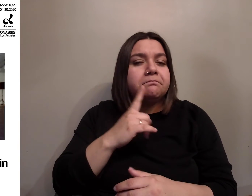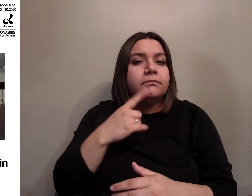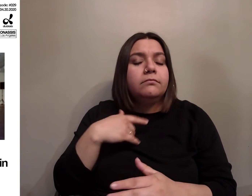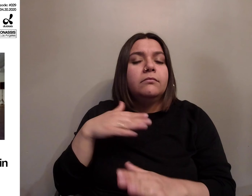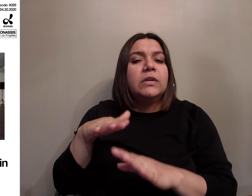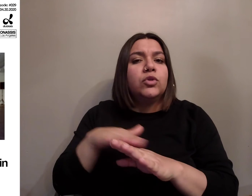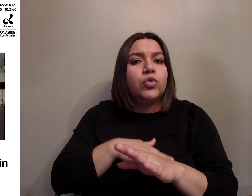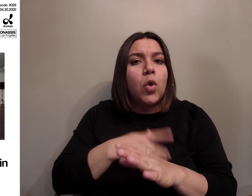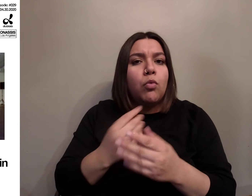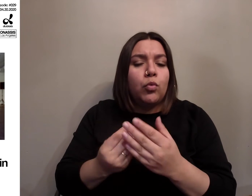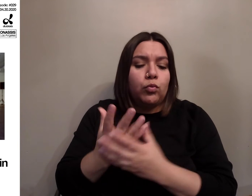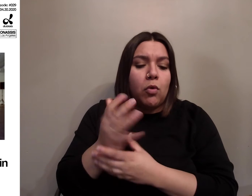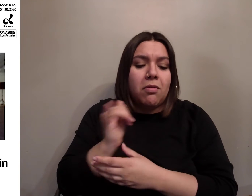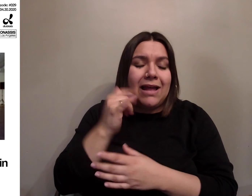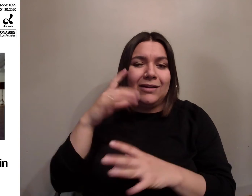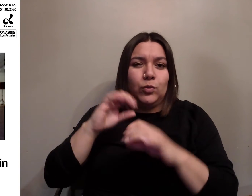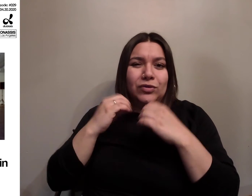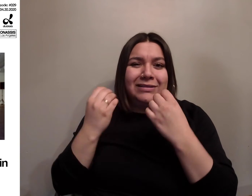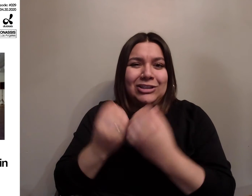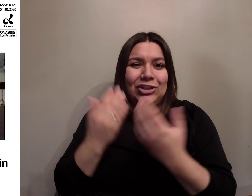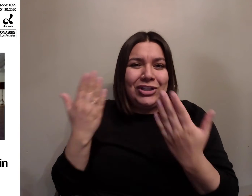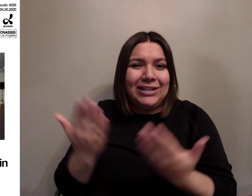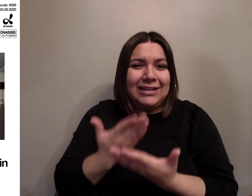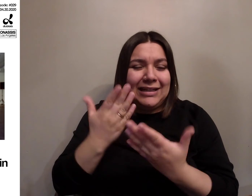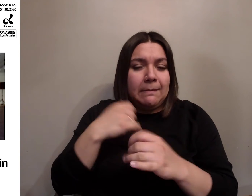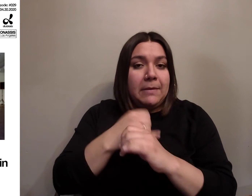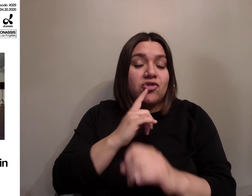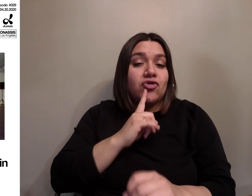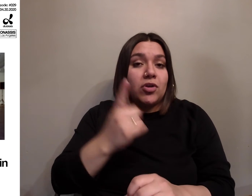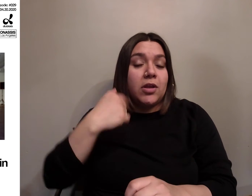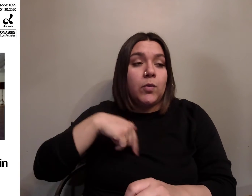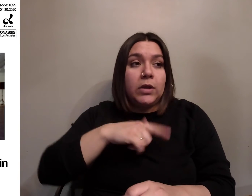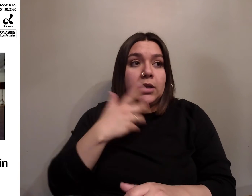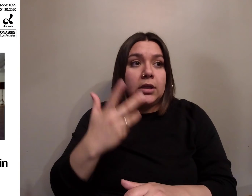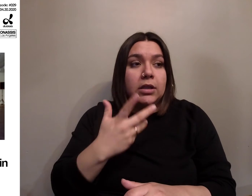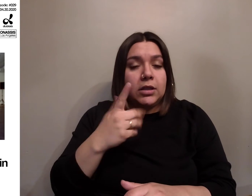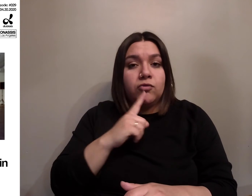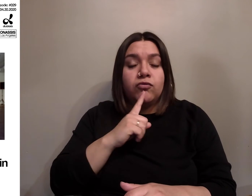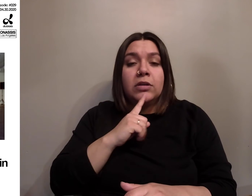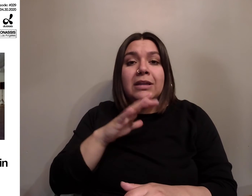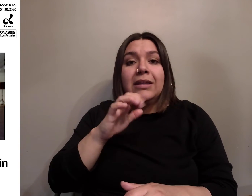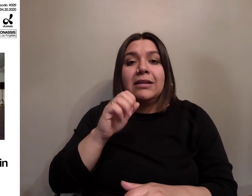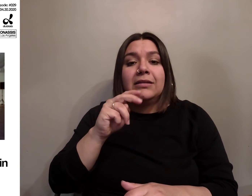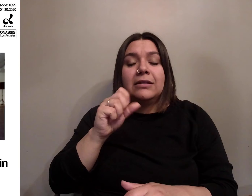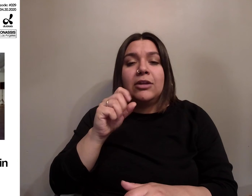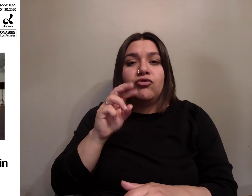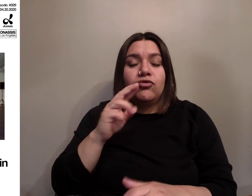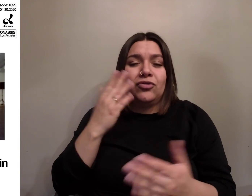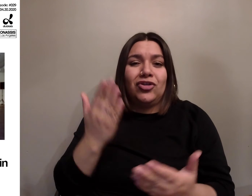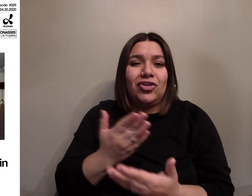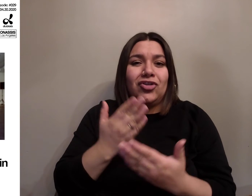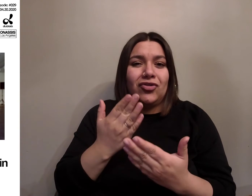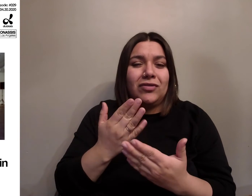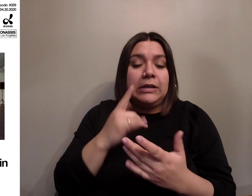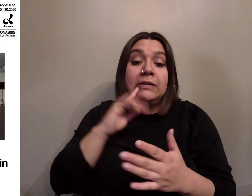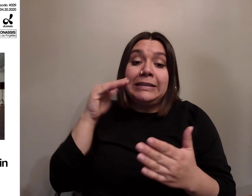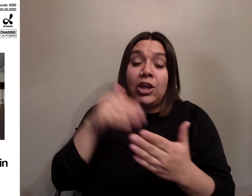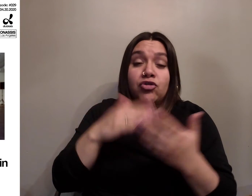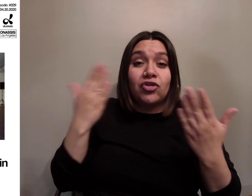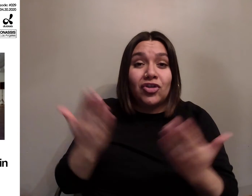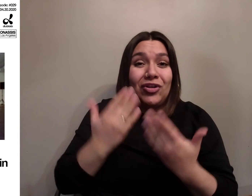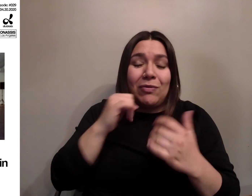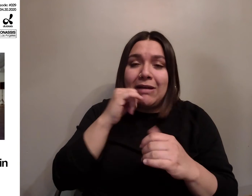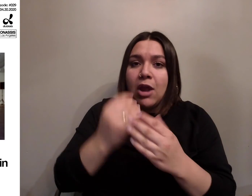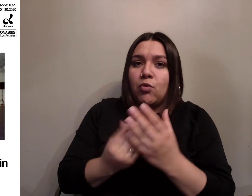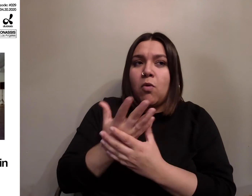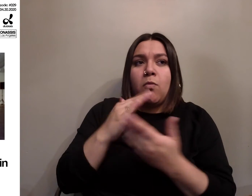surpassed our ability to care as a community. So this is why we took that time, and this is what we're